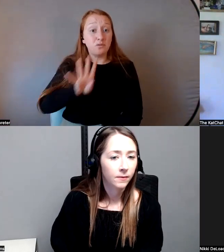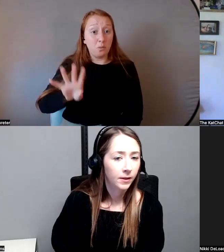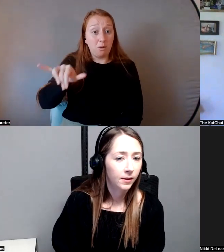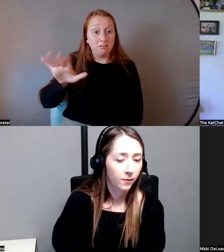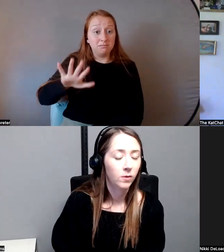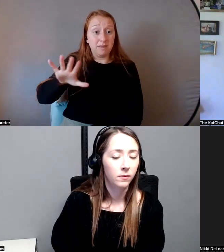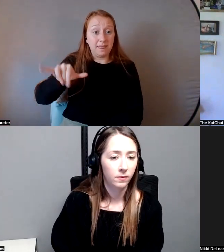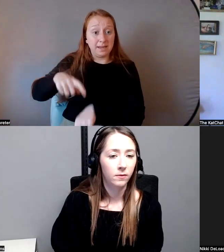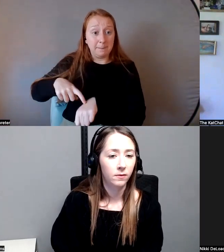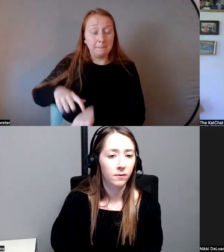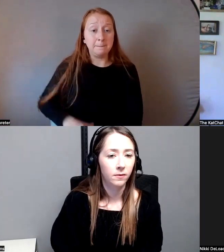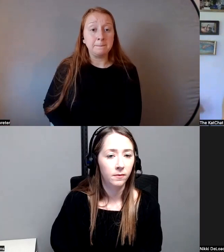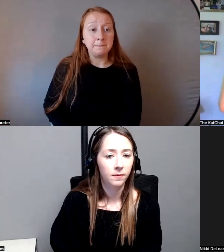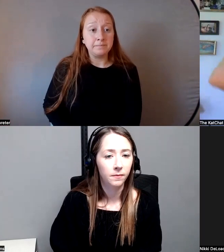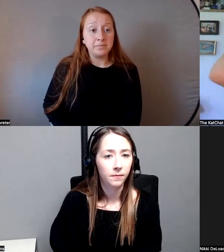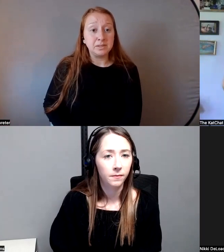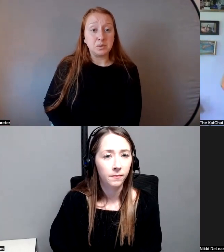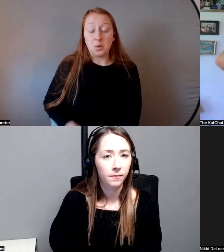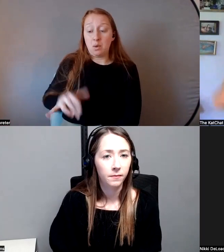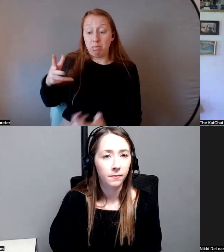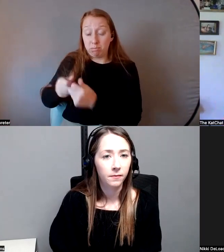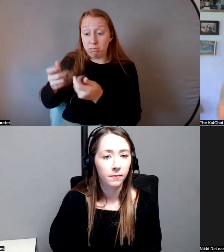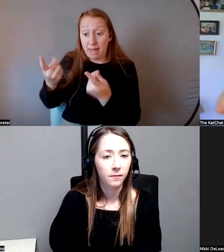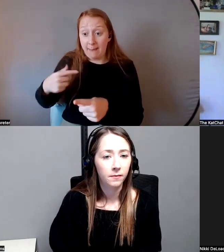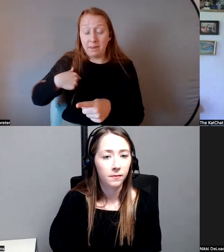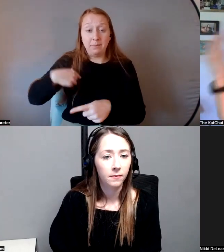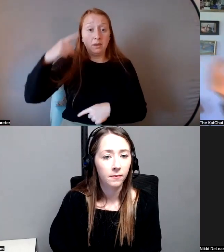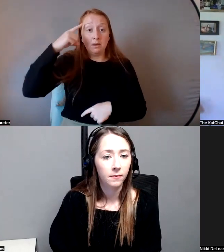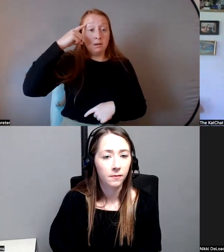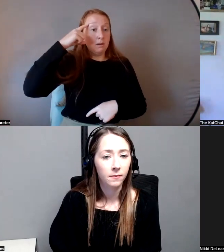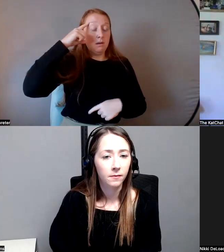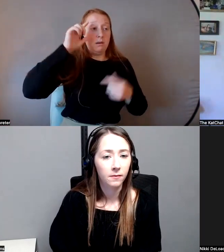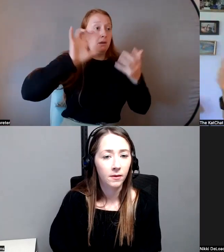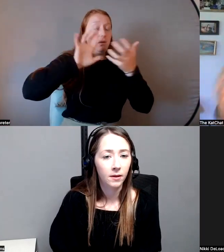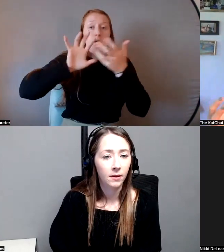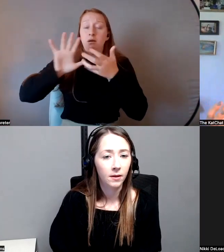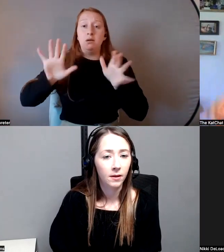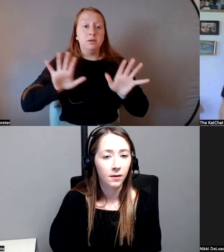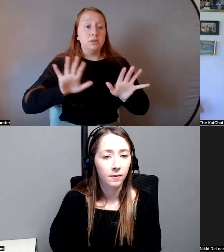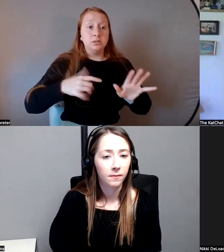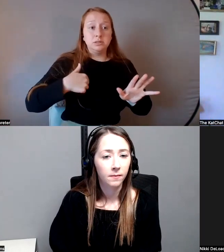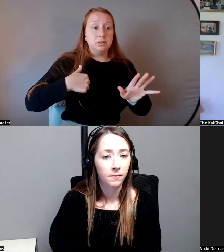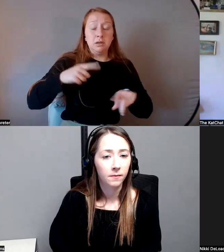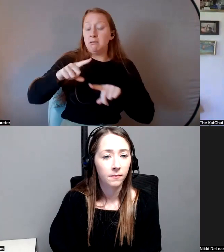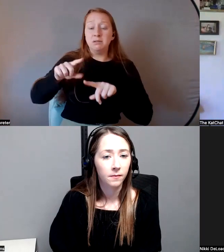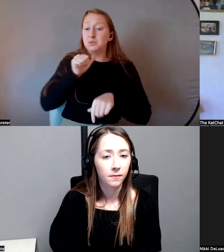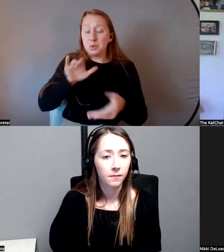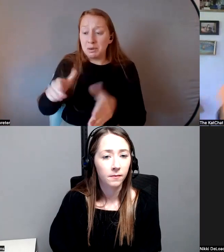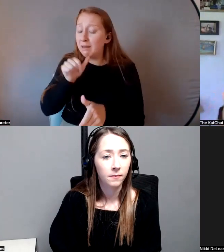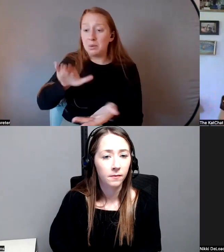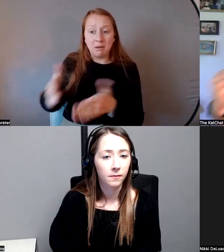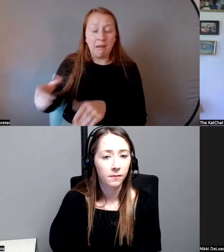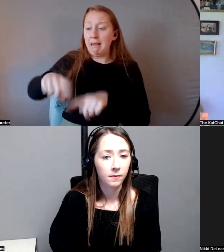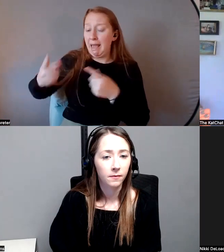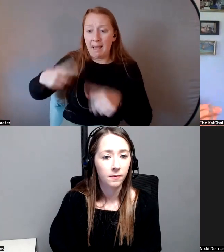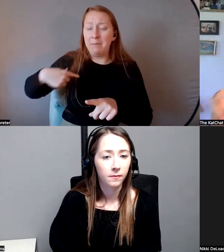So after that, my mind was like wasting all over the place. I was like, okay, he cannot die. He cannot die because I cannot imagine